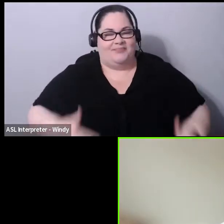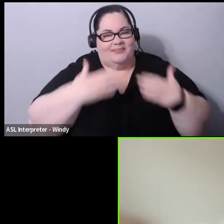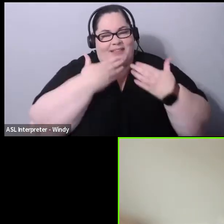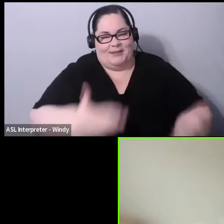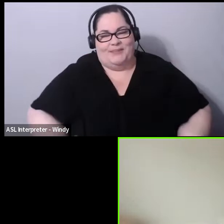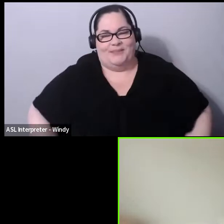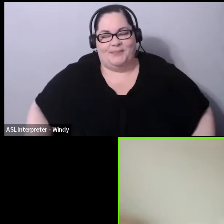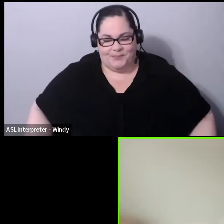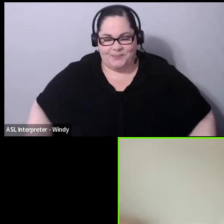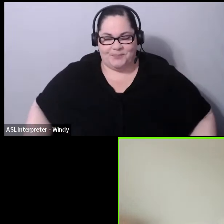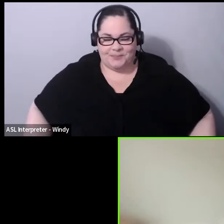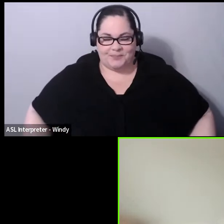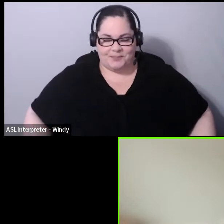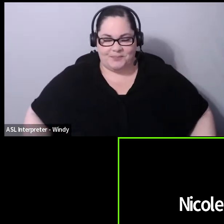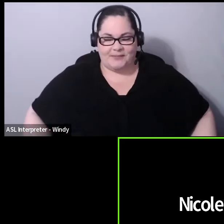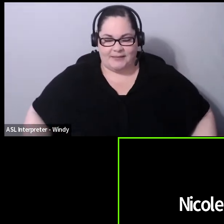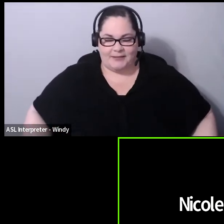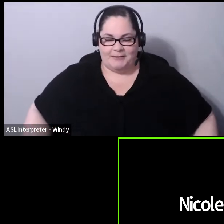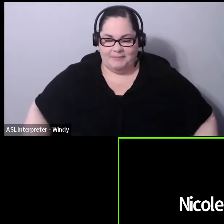you. Bye-bye.